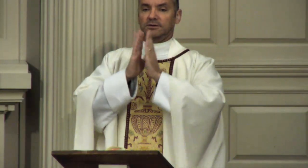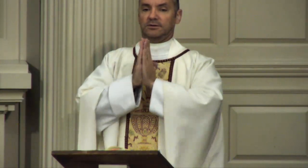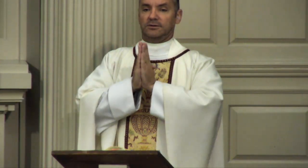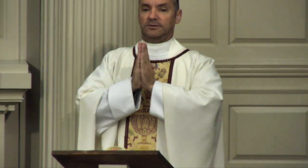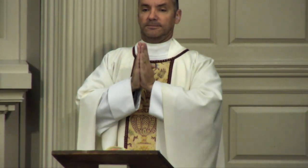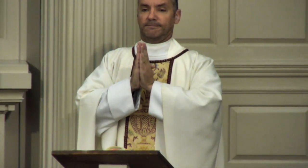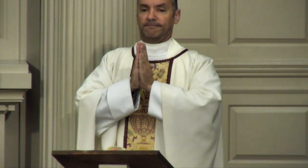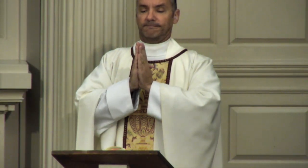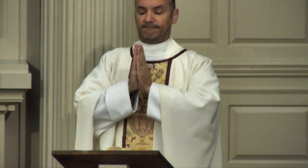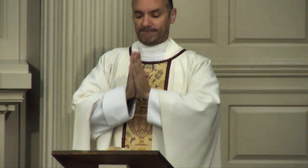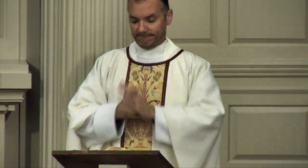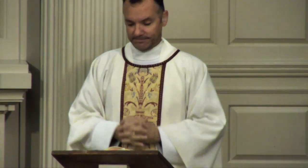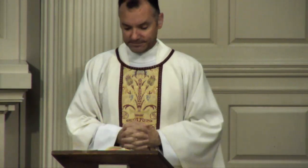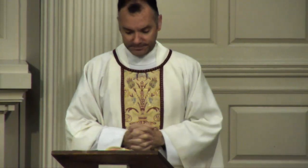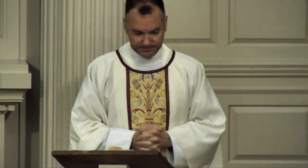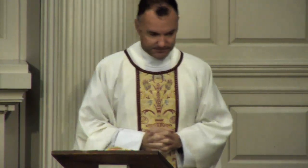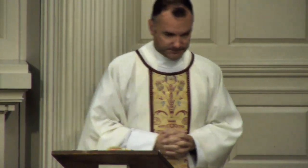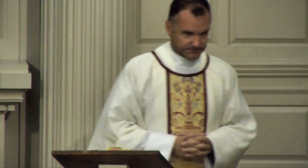and ever.